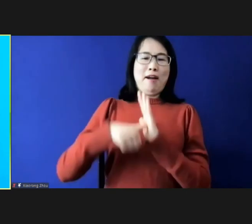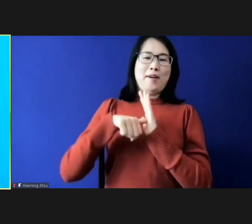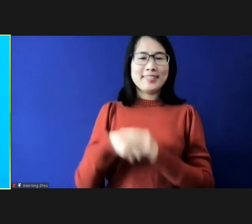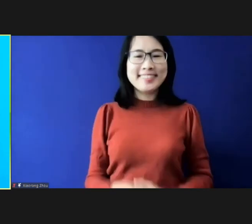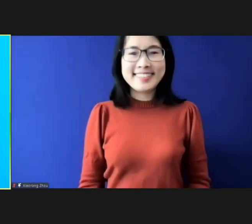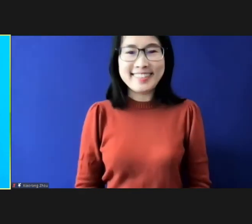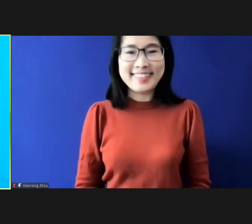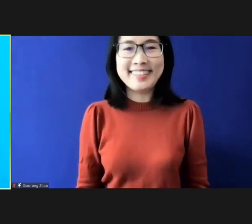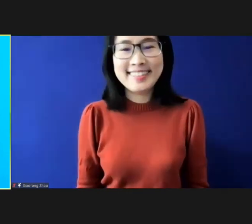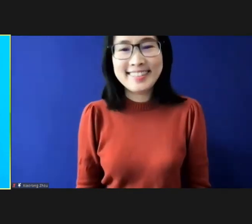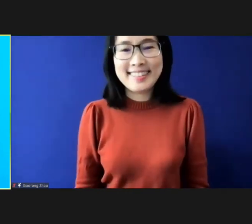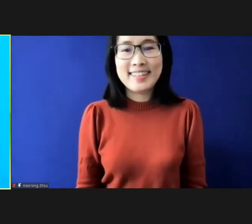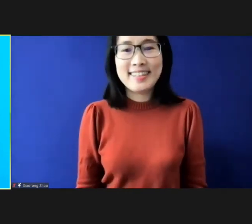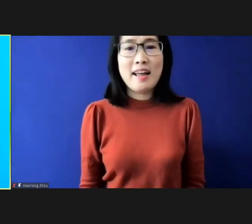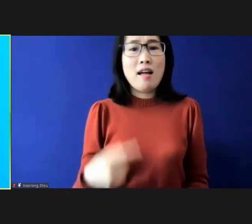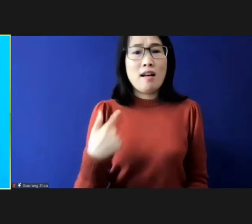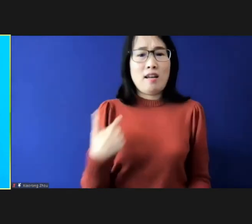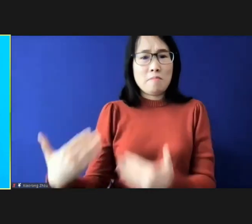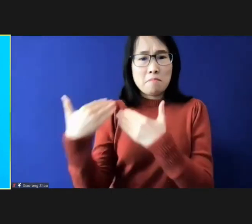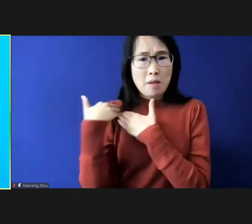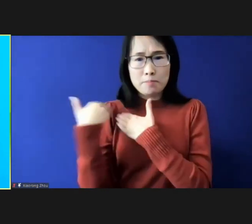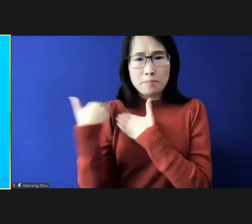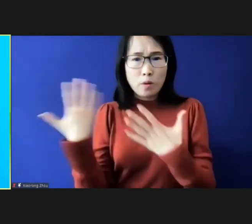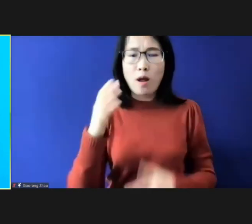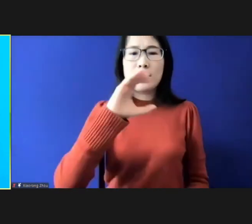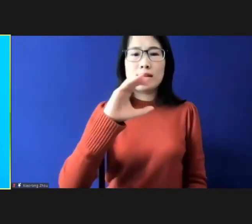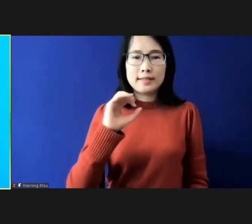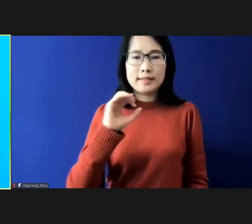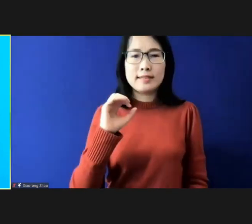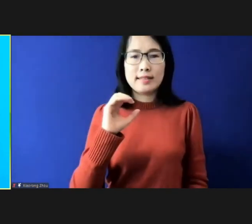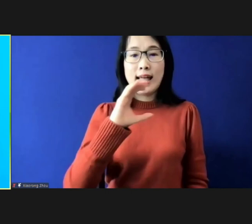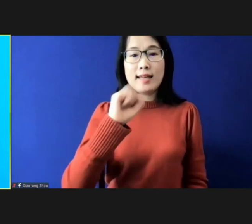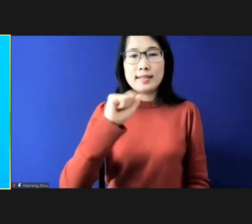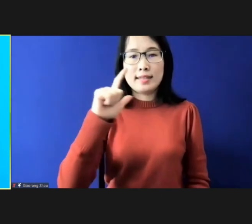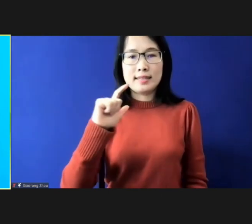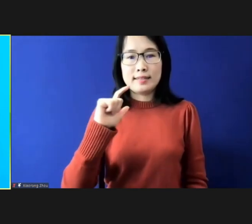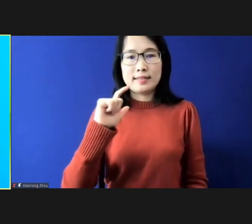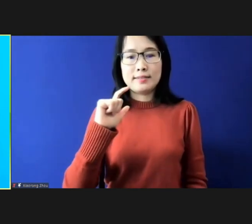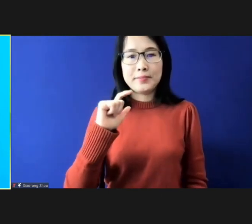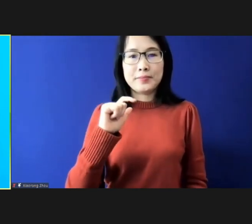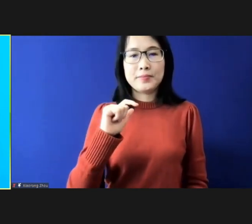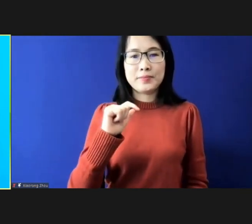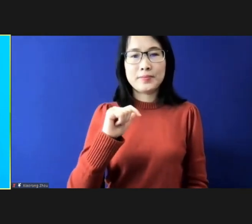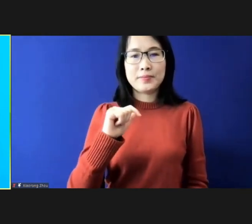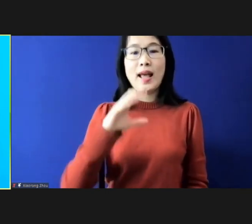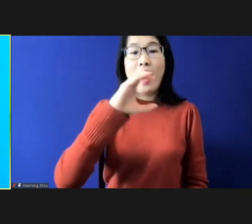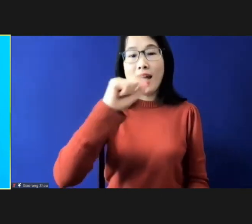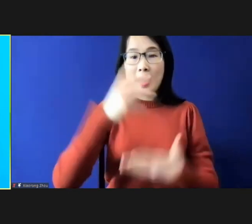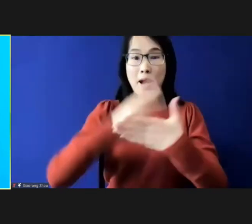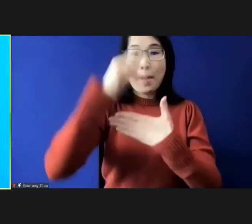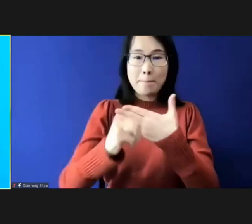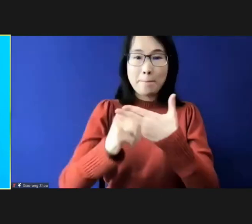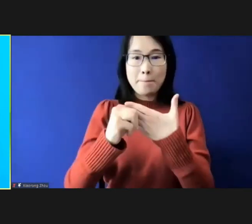I've learned so much about the laws and the different aspects of deafness in America. It's just been a little overwhelming.